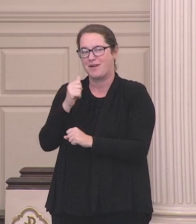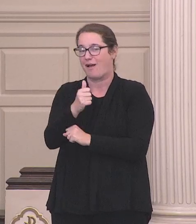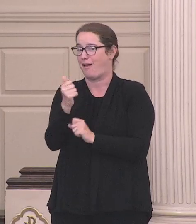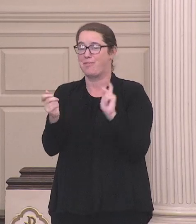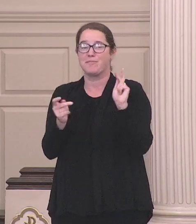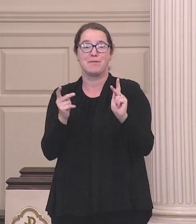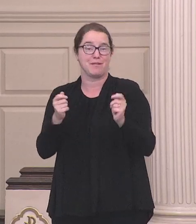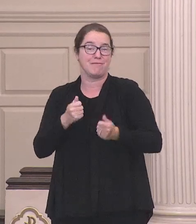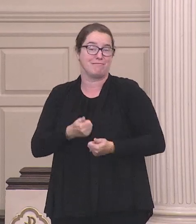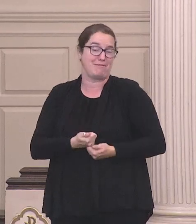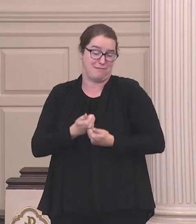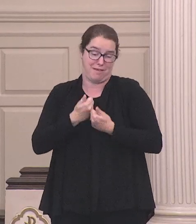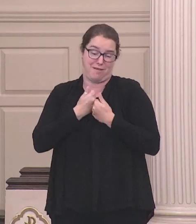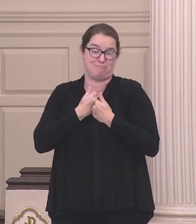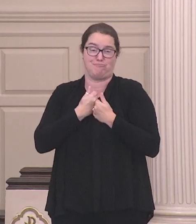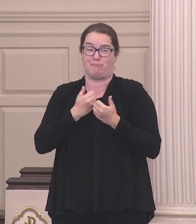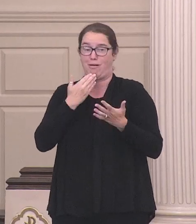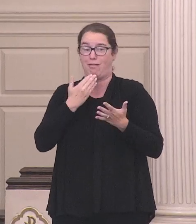And so we pray for them,